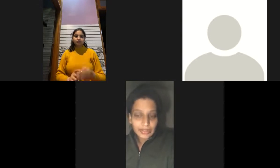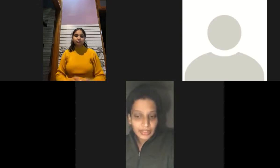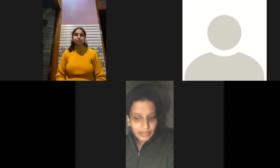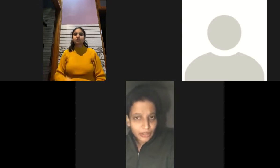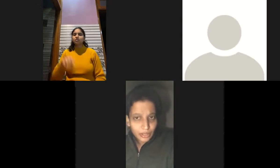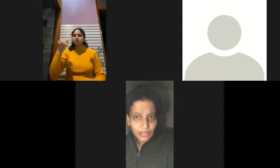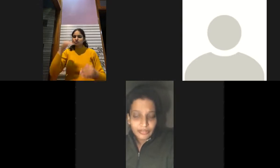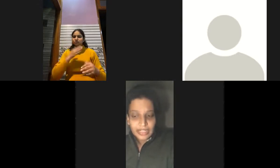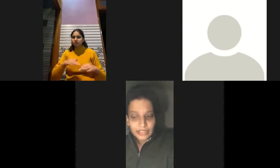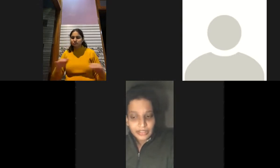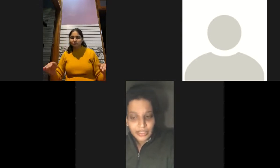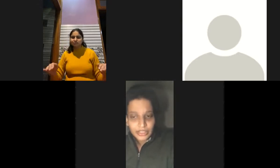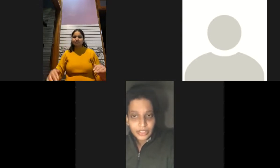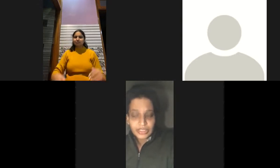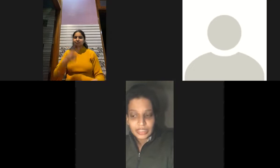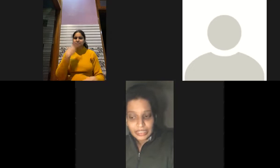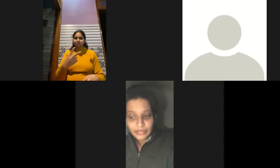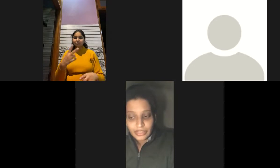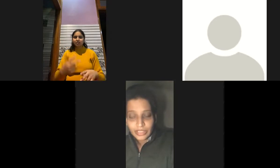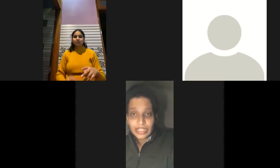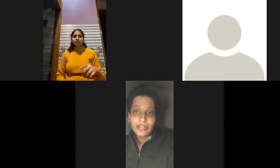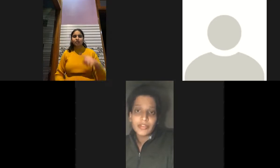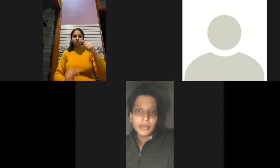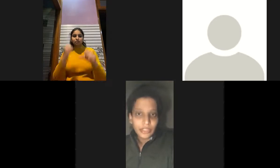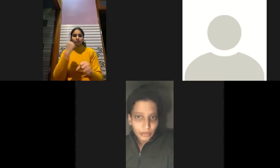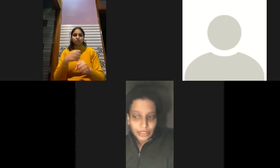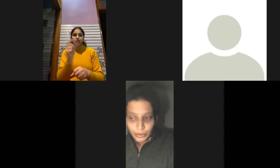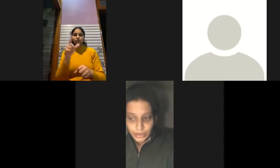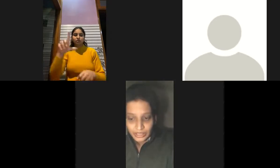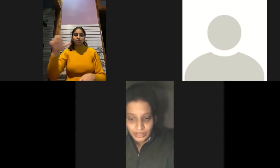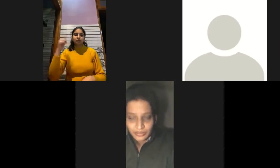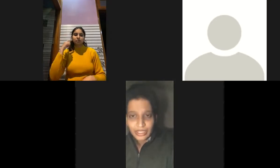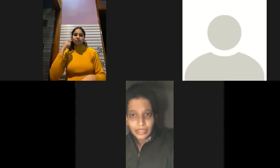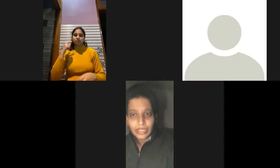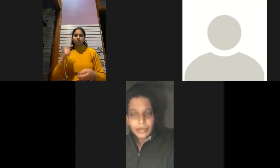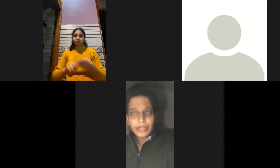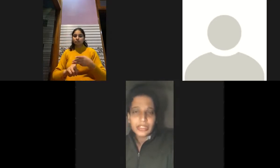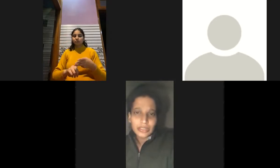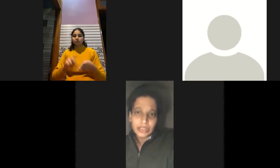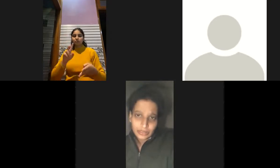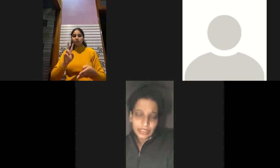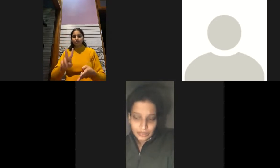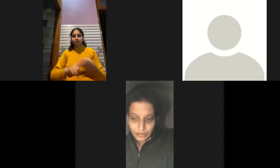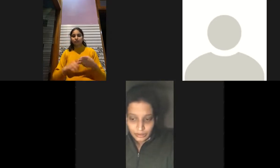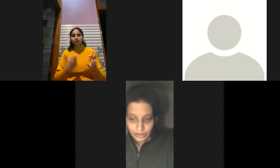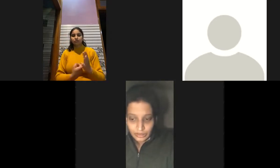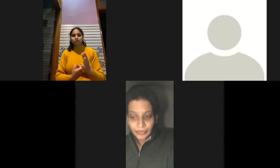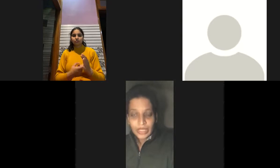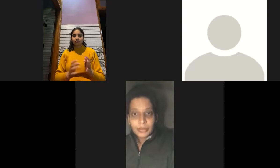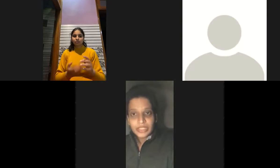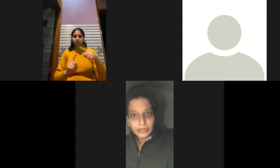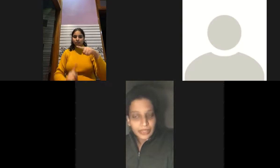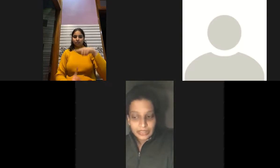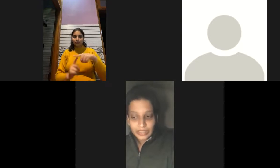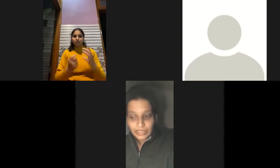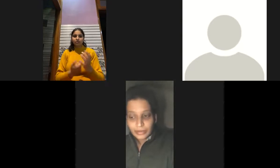as a travelogue, a fantasy fiction, a science fiction, and even from a colonial perspective, and many other recognized discourses.